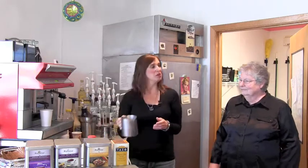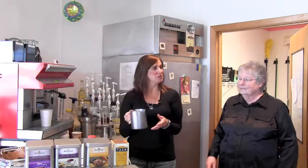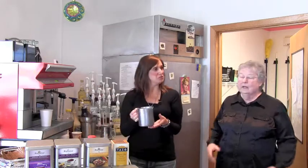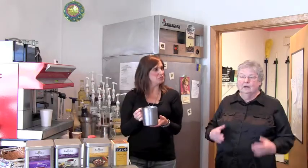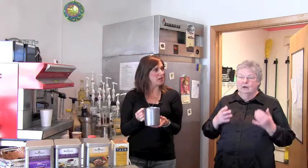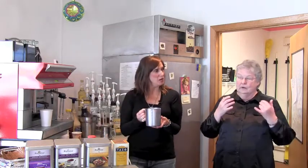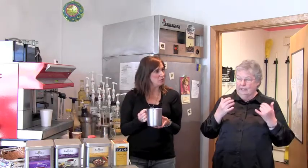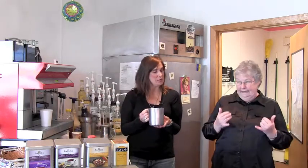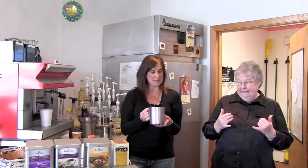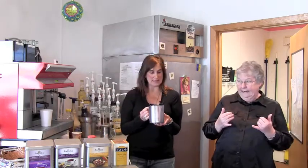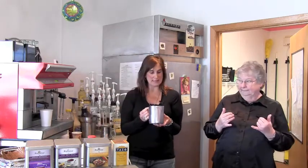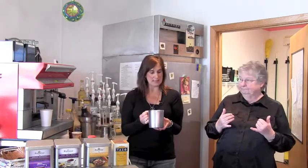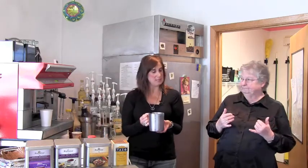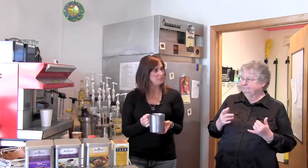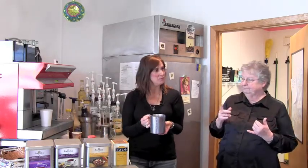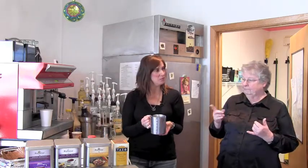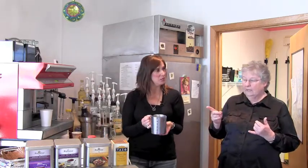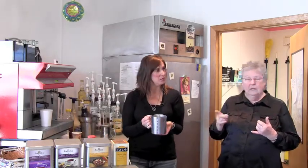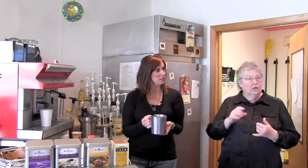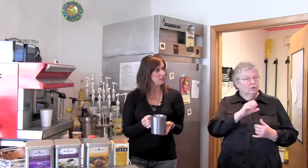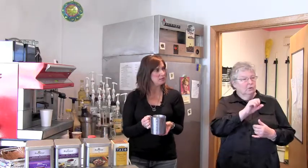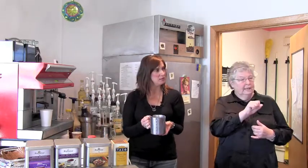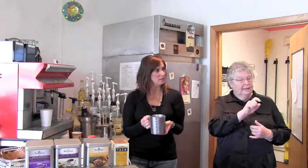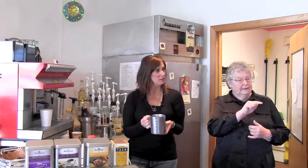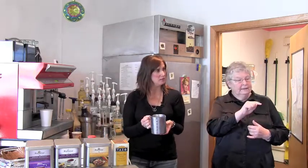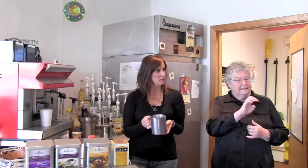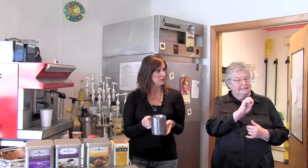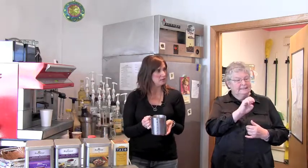Then what we're going to do now is steam the milk